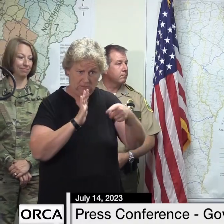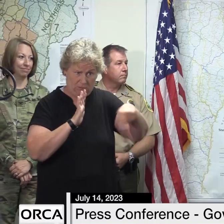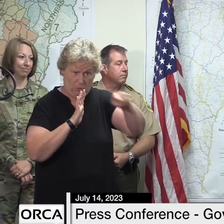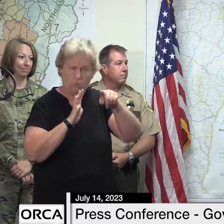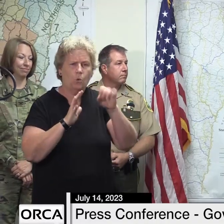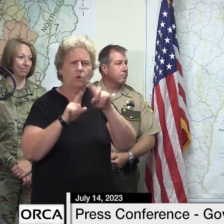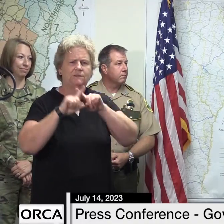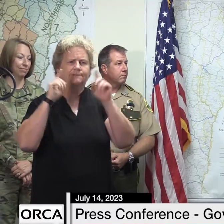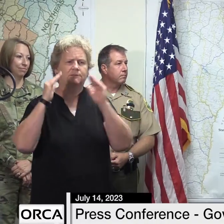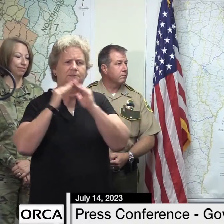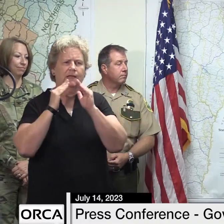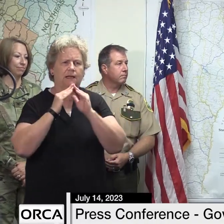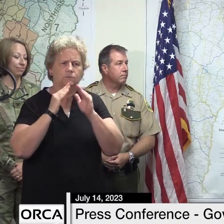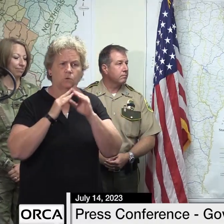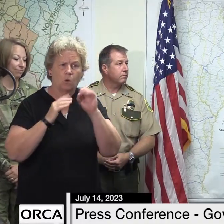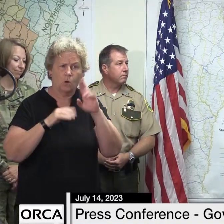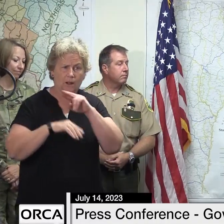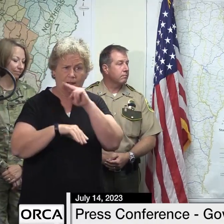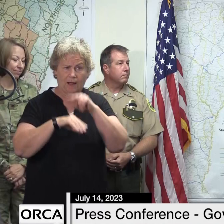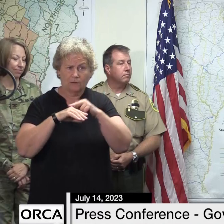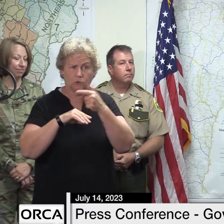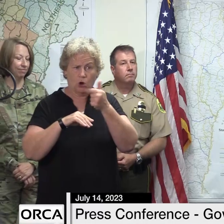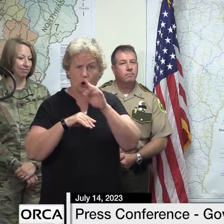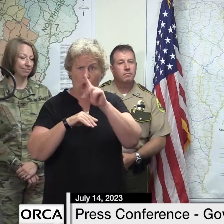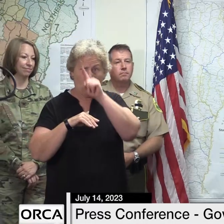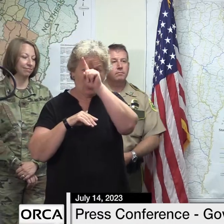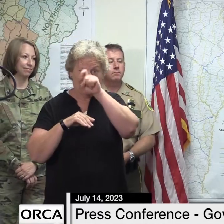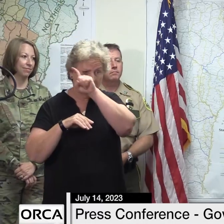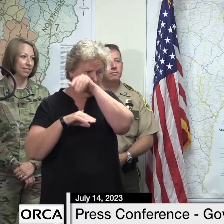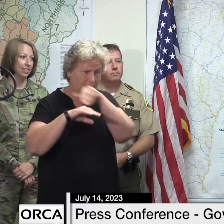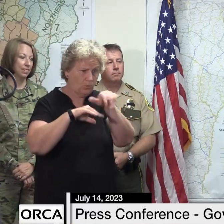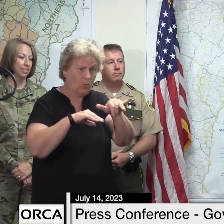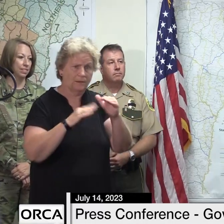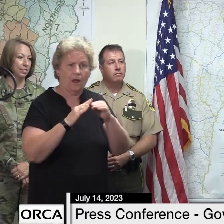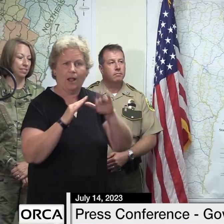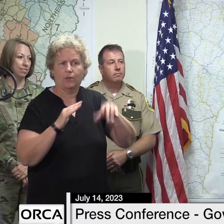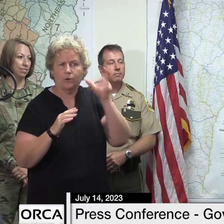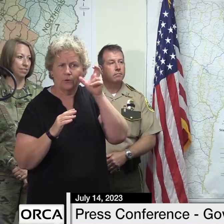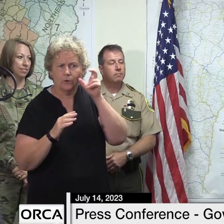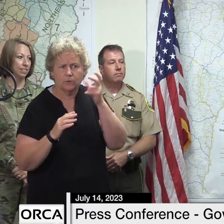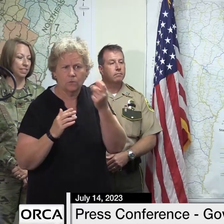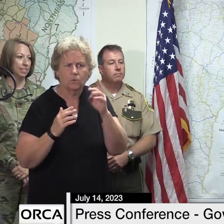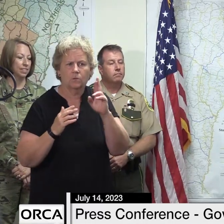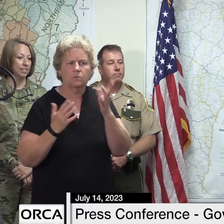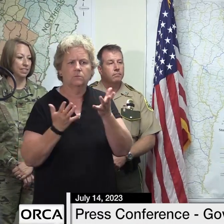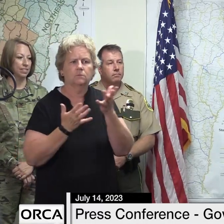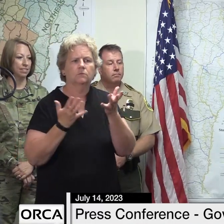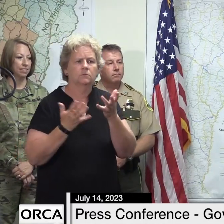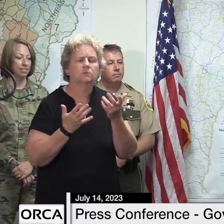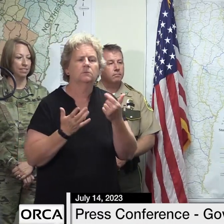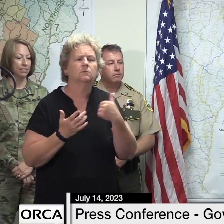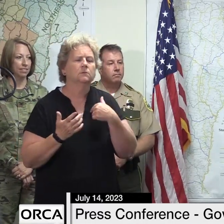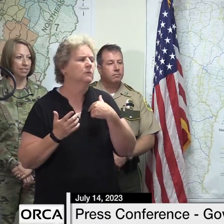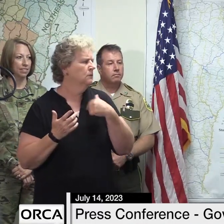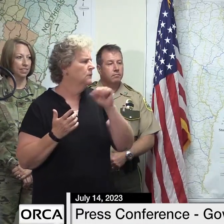have a liaison from the National Guard go into the communities just to make sure that we're talking to them face-to-face without